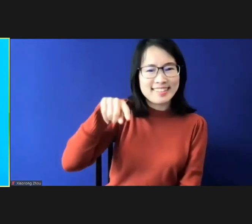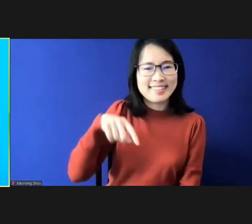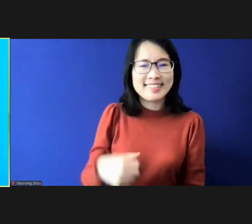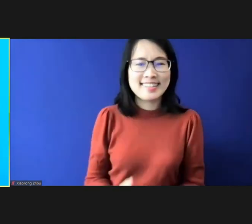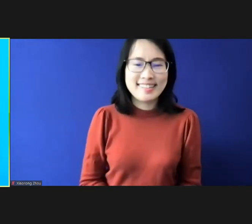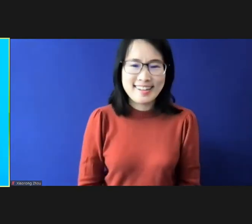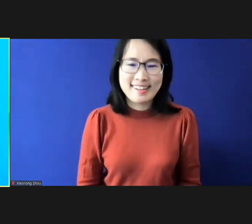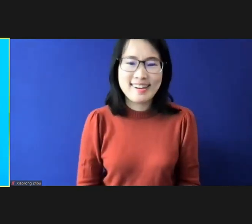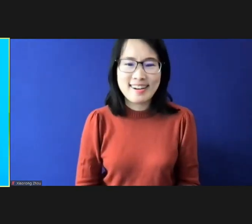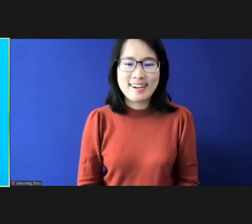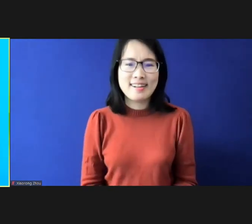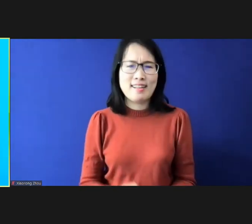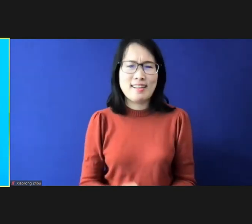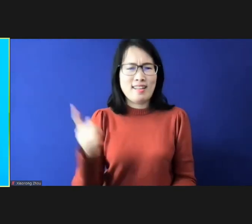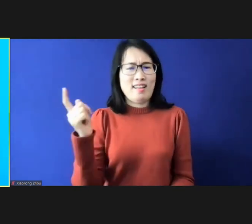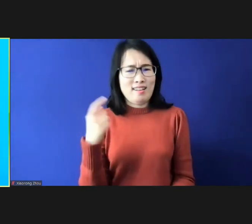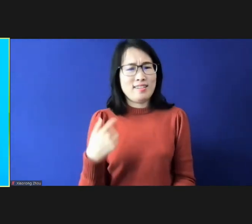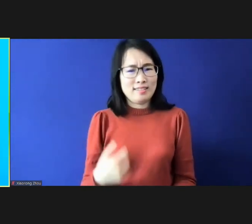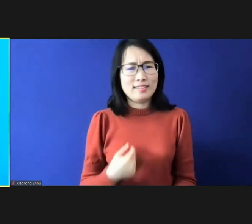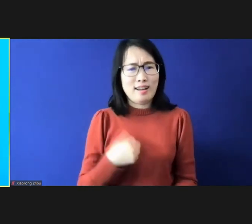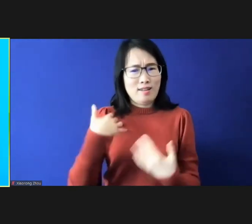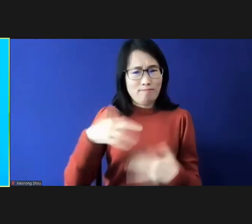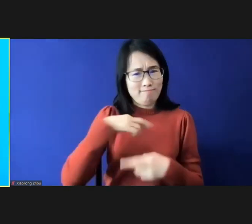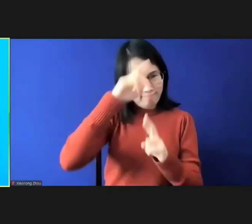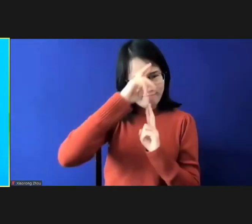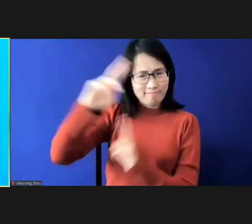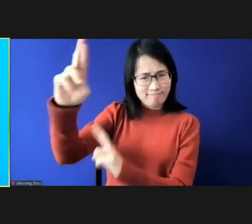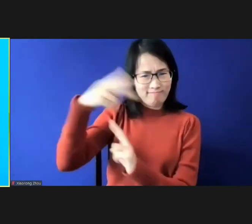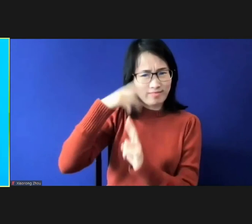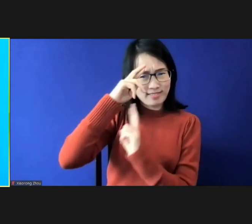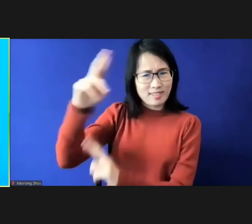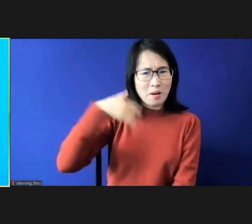I have learned so much from your support in being here.